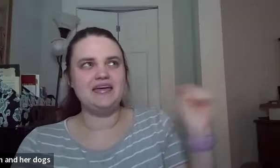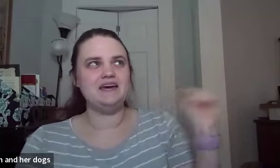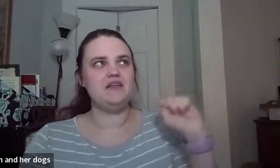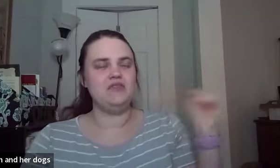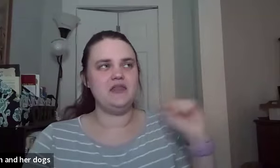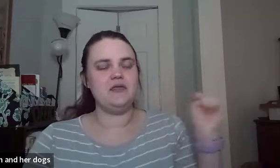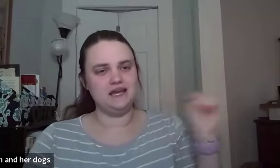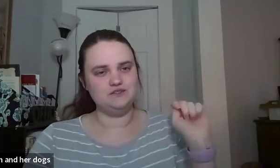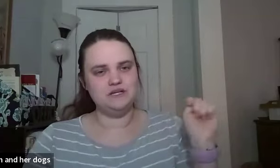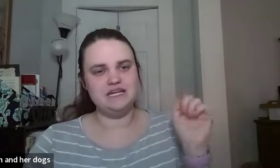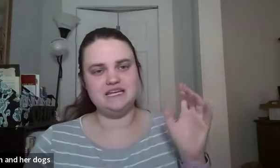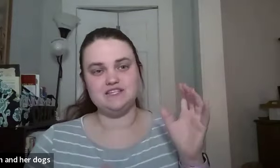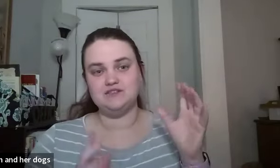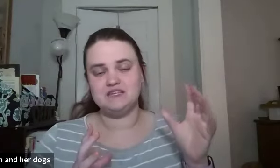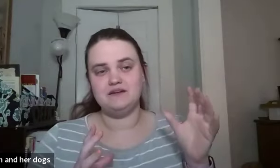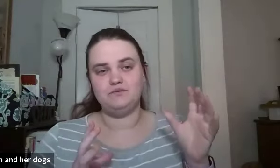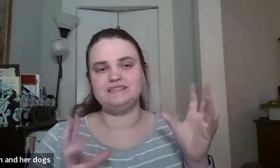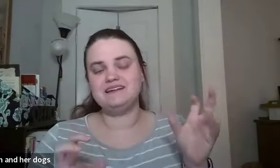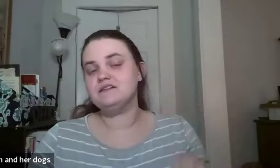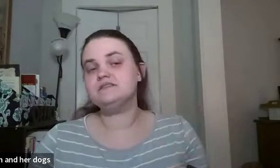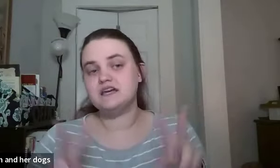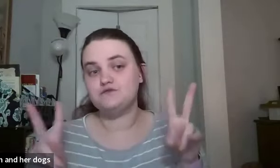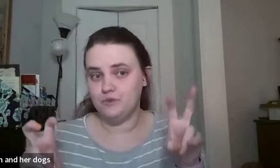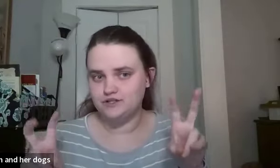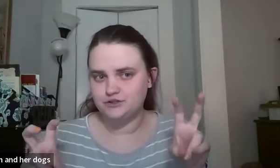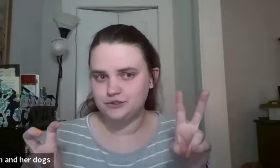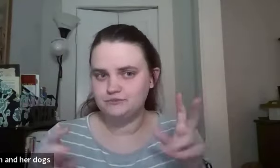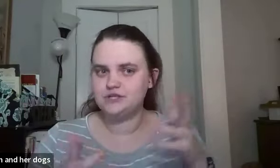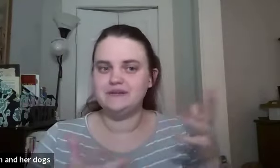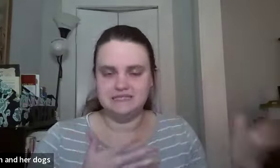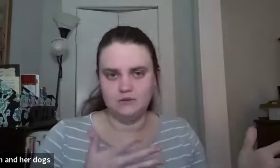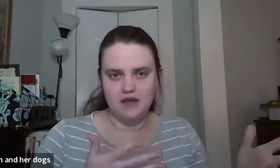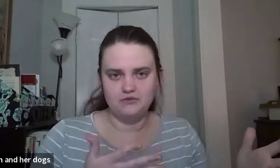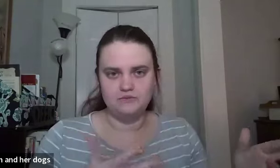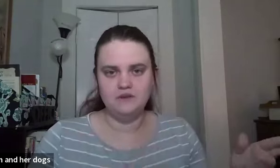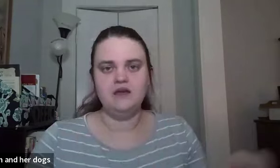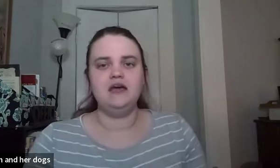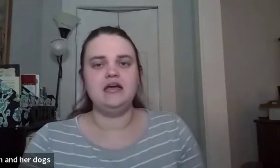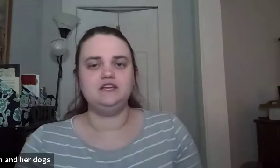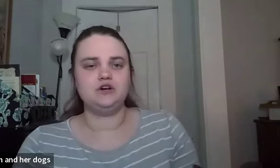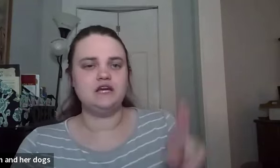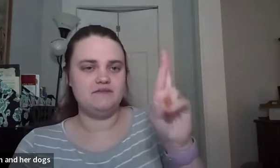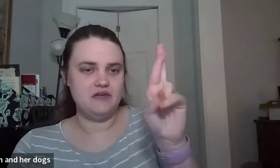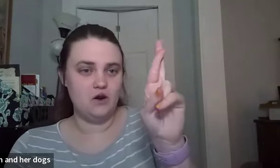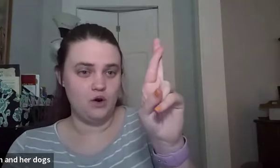And then the next one is the sign for, it's technically the sign for restroom, which I mean is still a bathroom. And you're going to have that